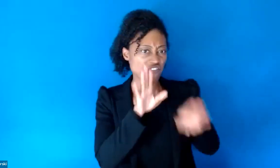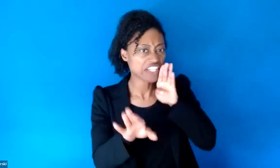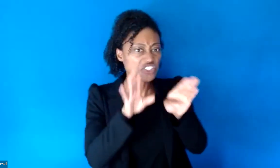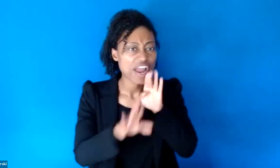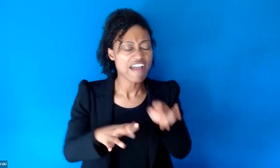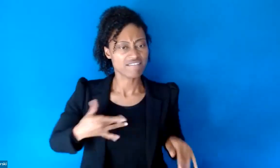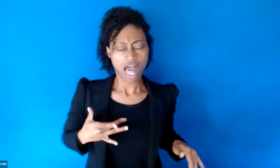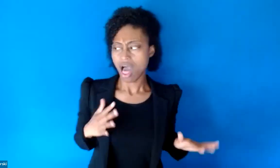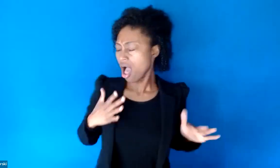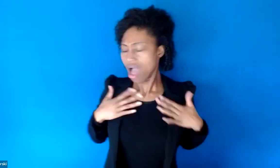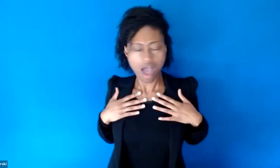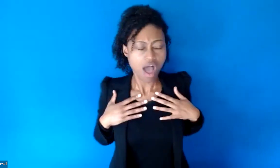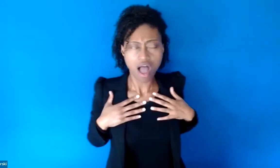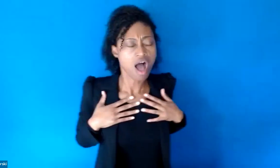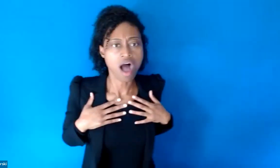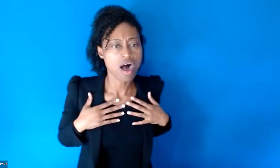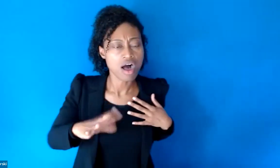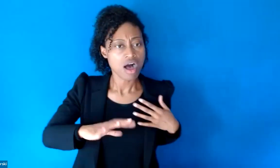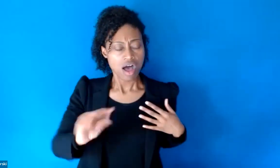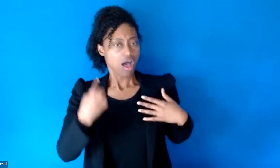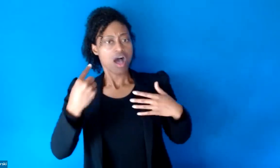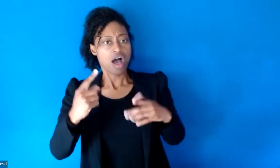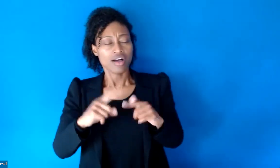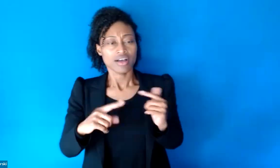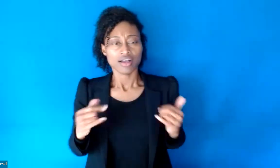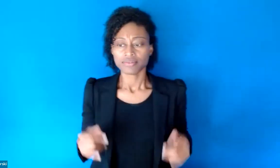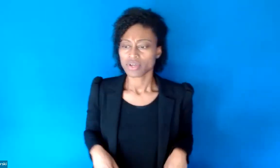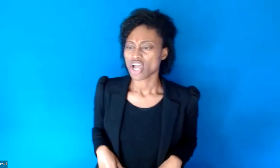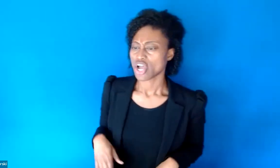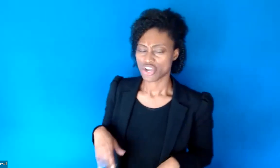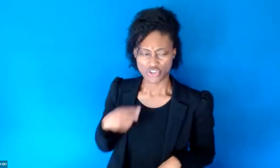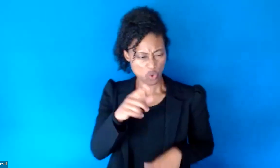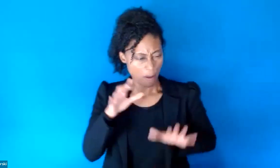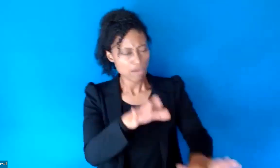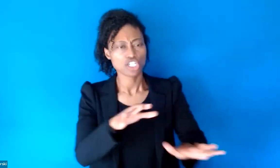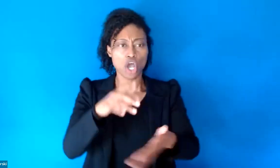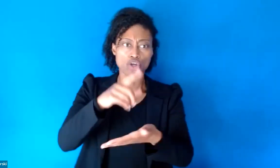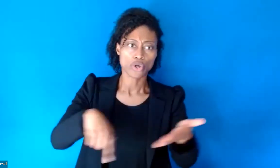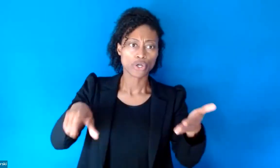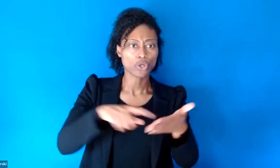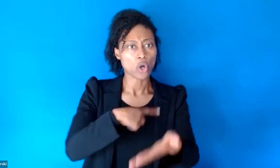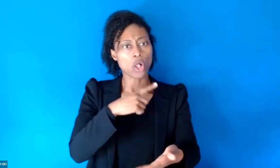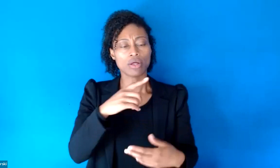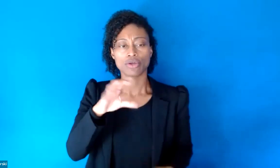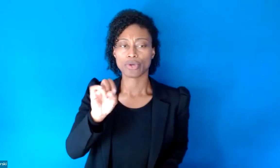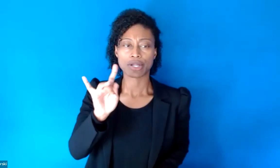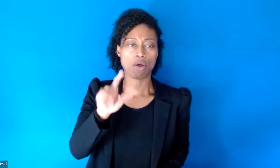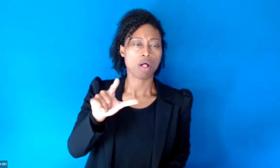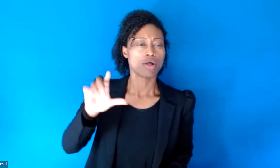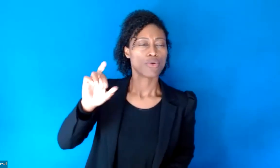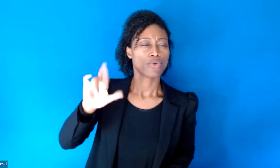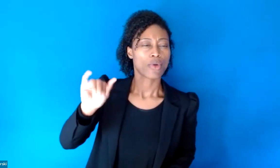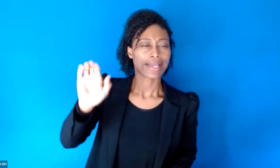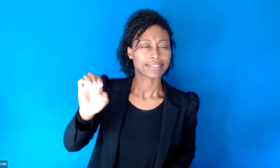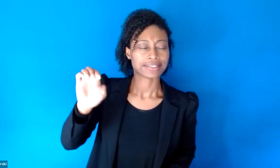now they're trying to push critical race theory, where you can't talk about it at all